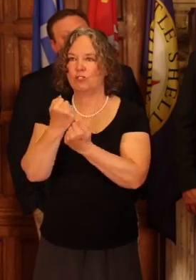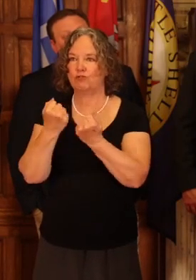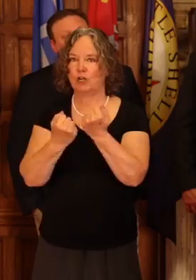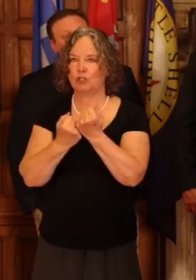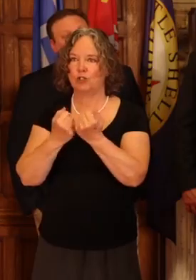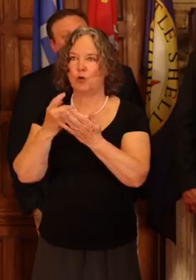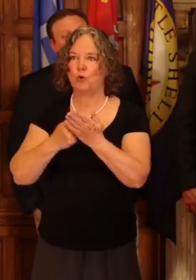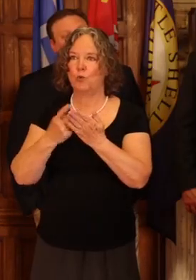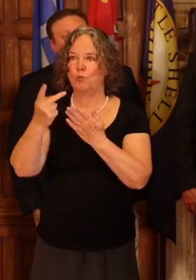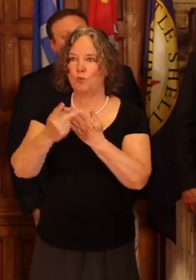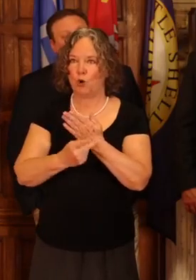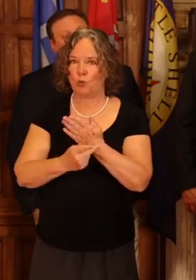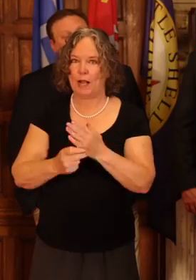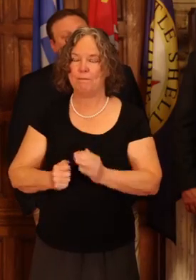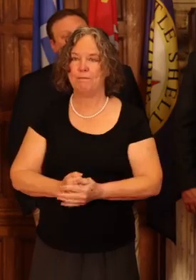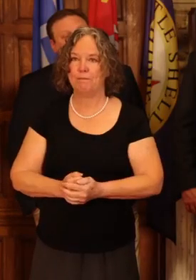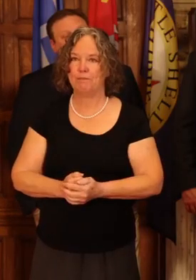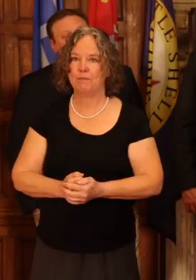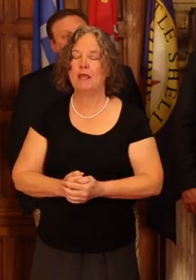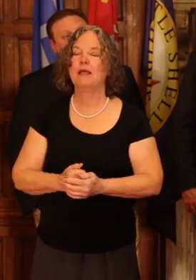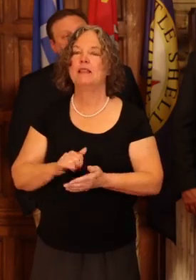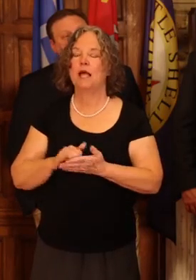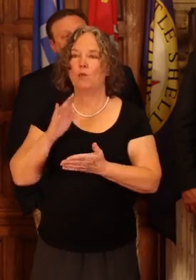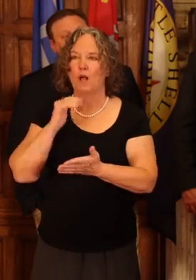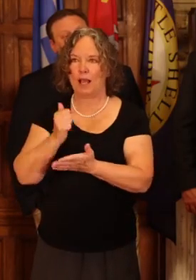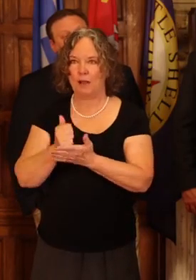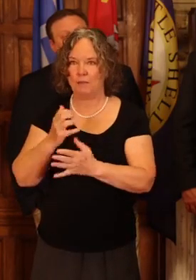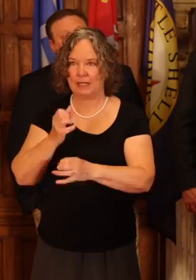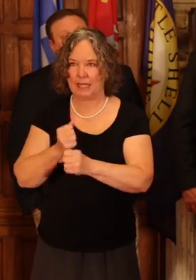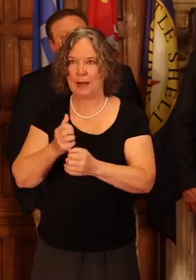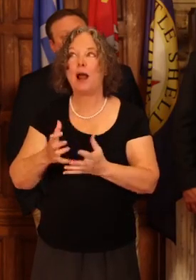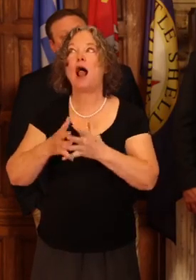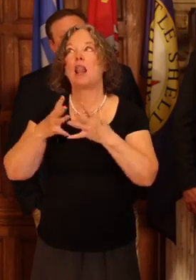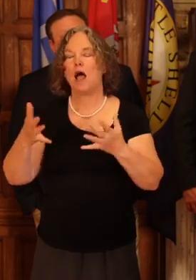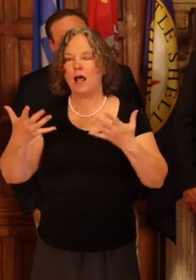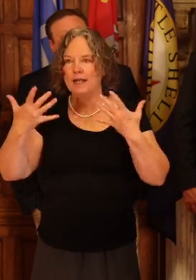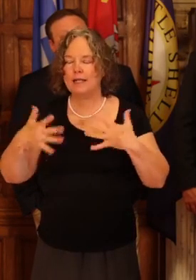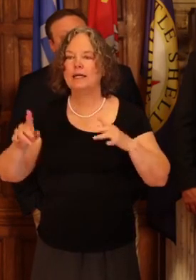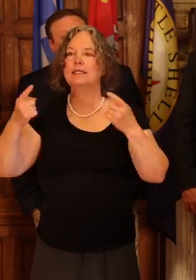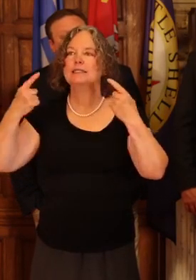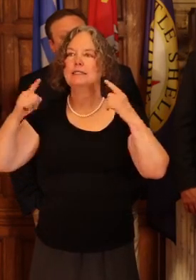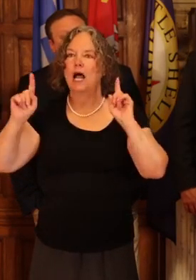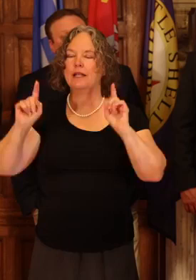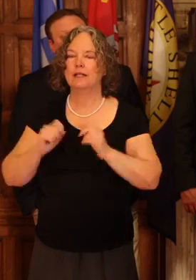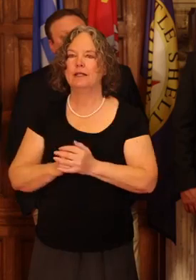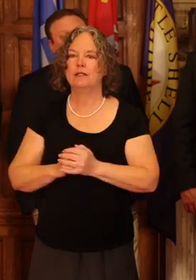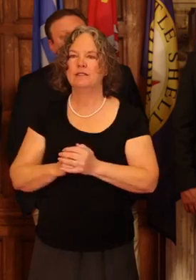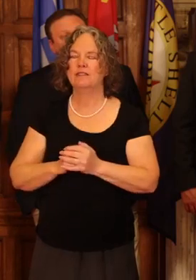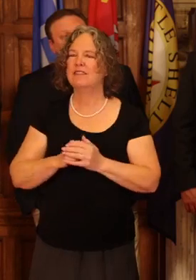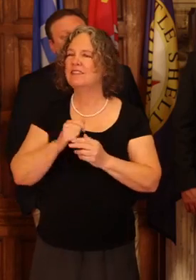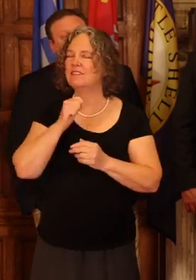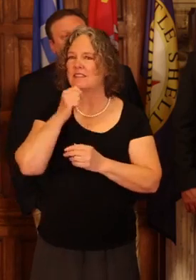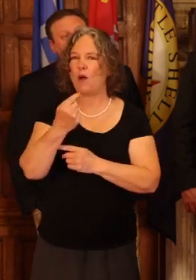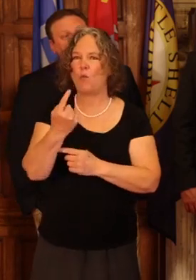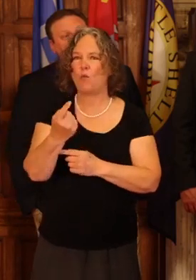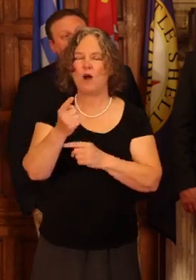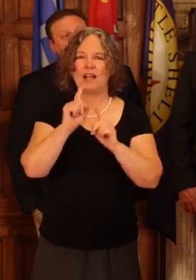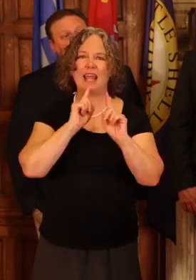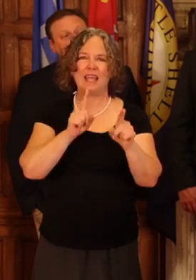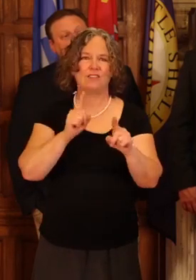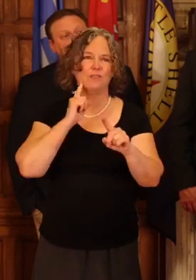think will get a lot of this done. There is no one answer for any individual. It's going to be a multitude of